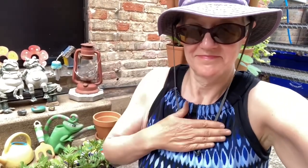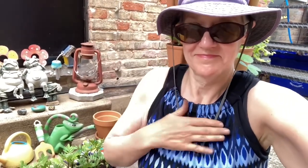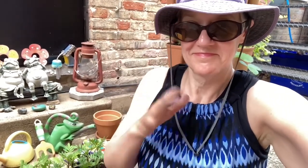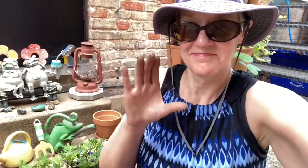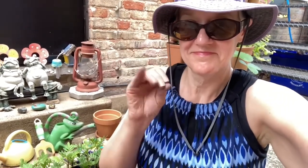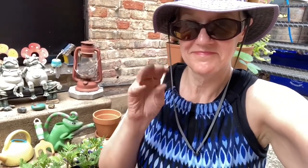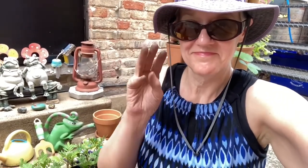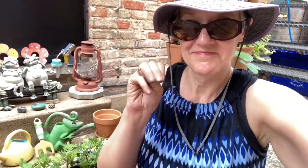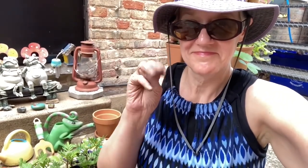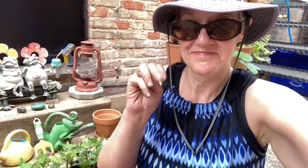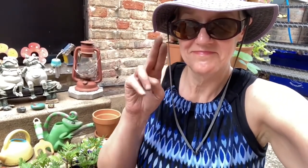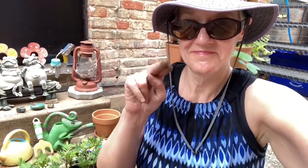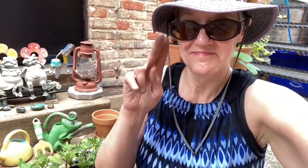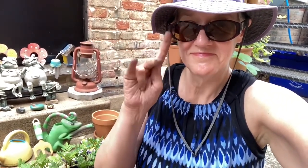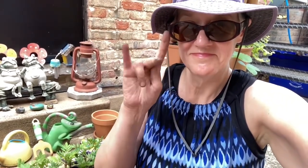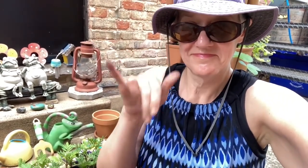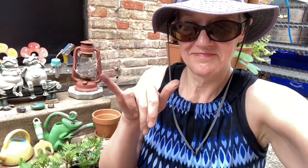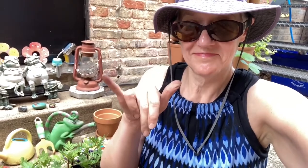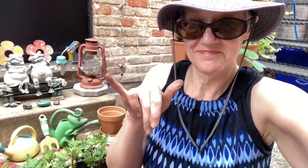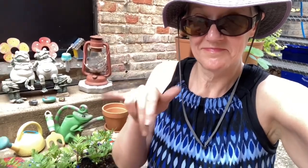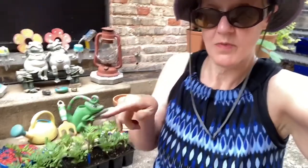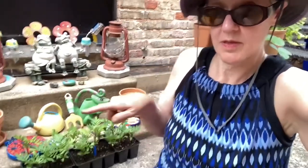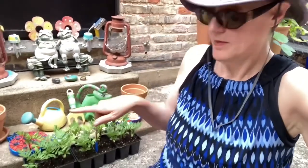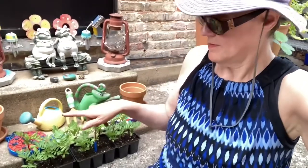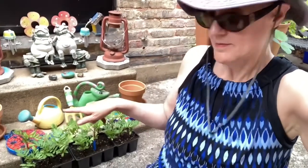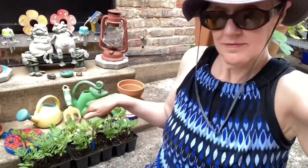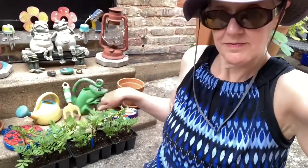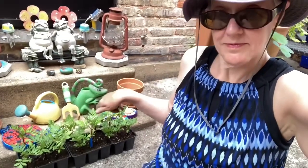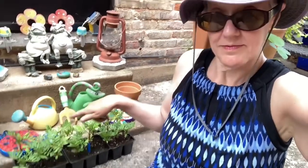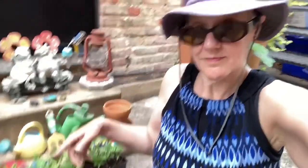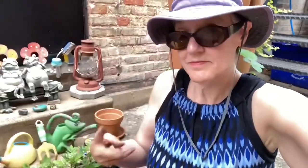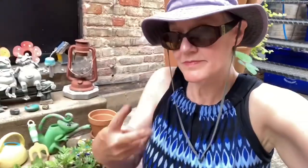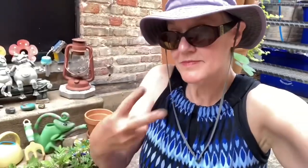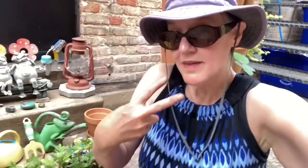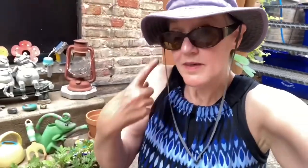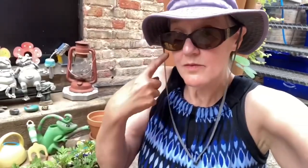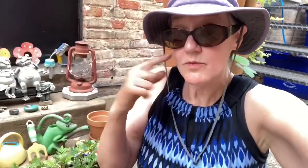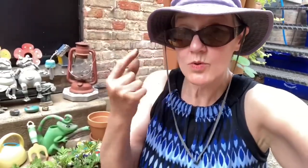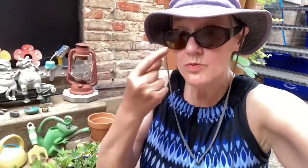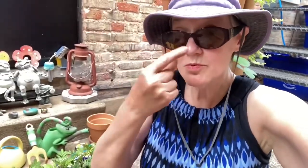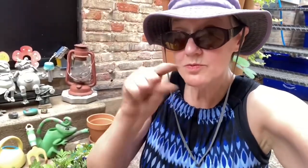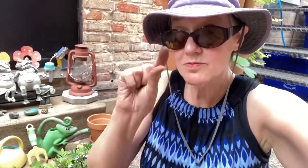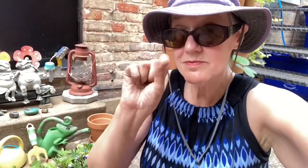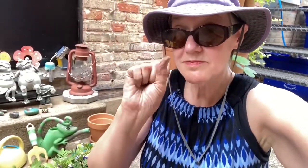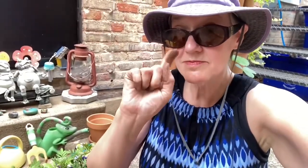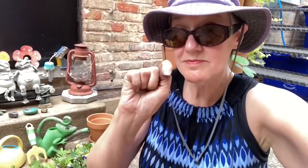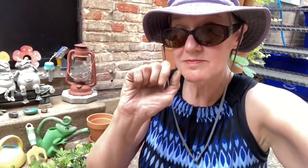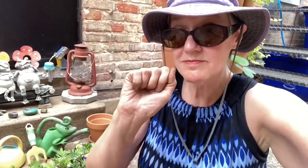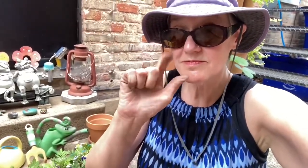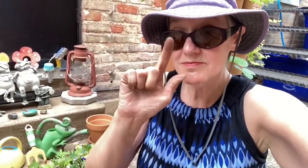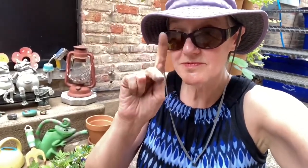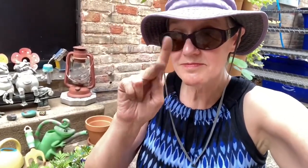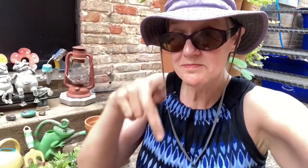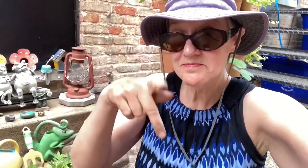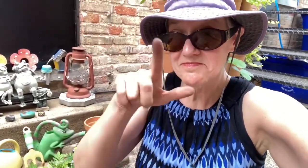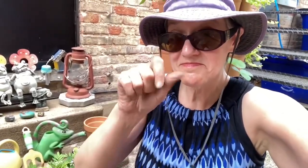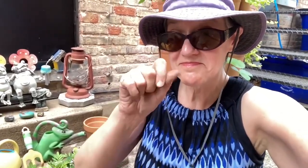to my community. Then I have these here that we're going to put into the green